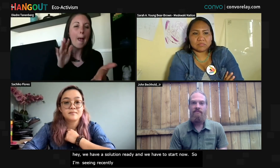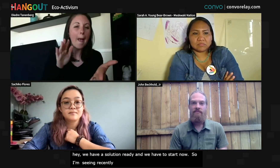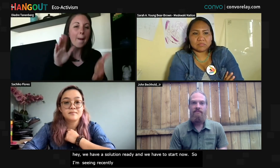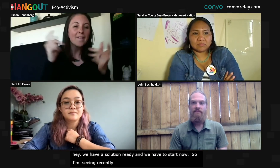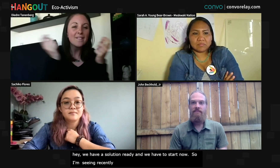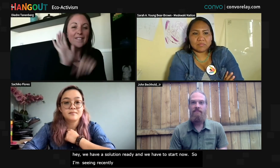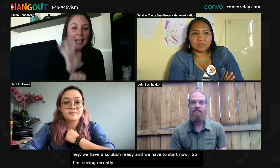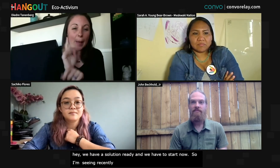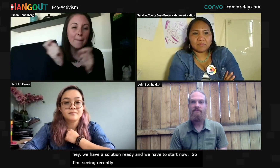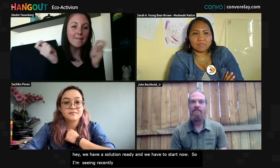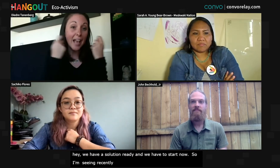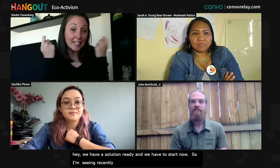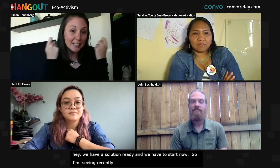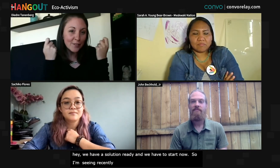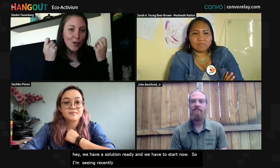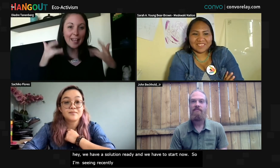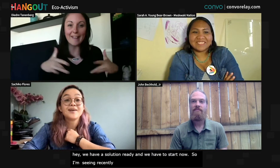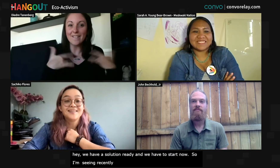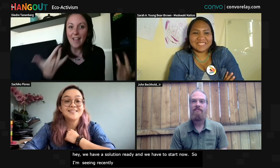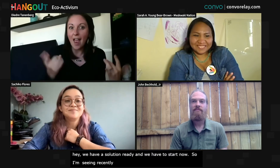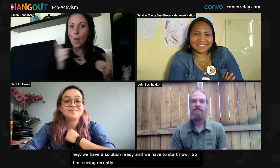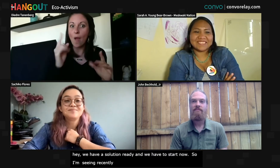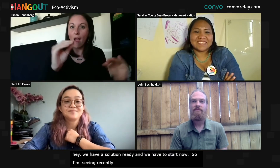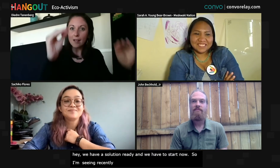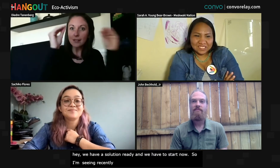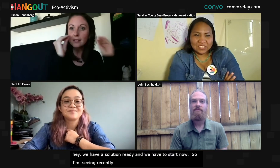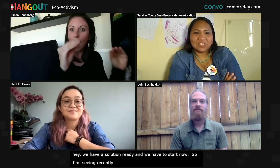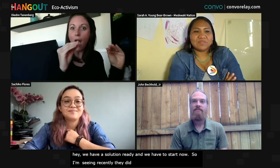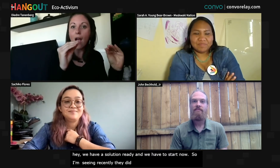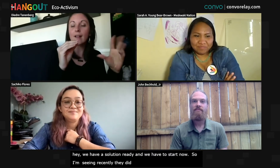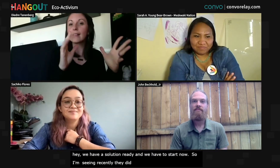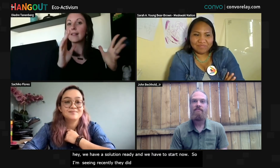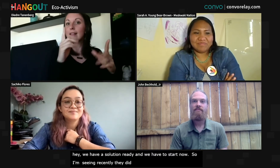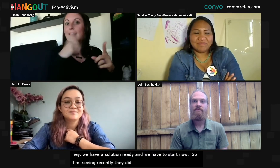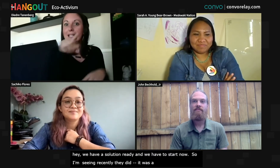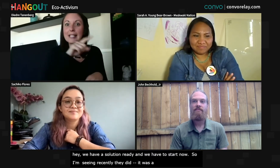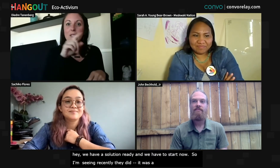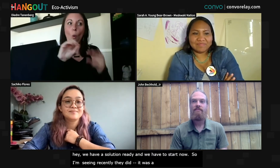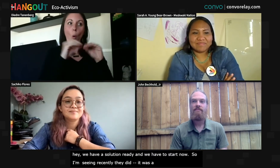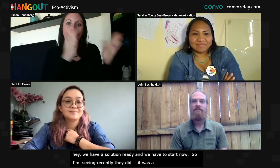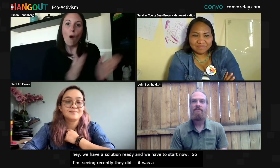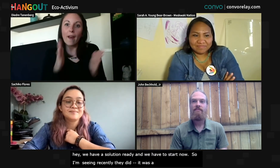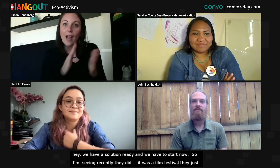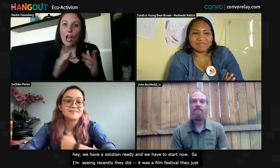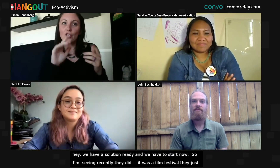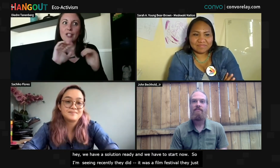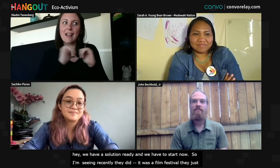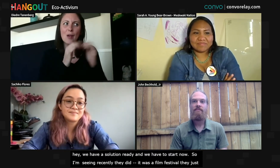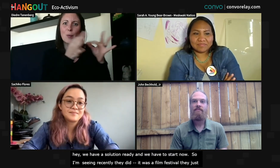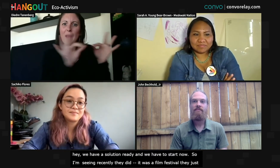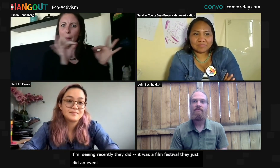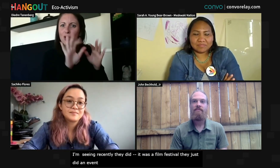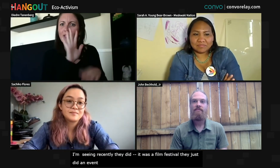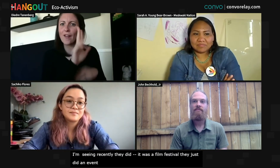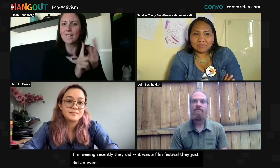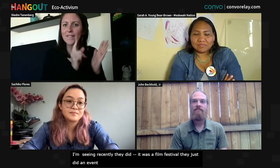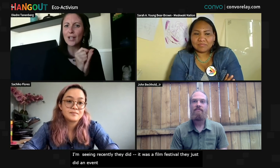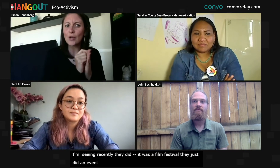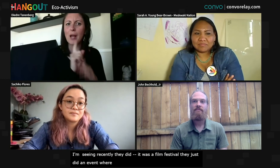did it was a film festival that they just did, an event where they taught the organizers how to